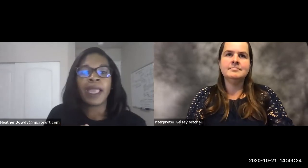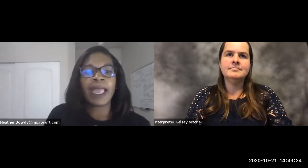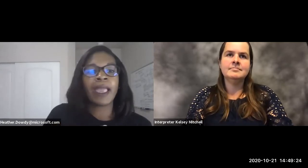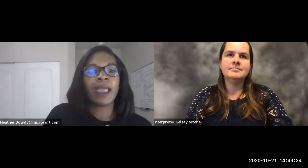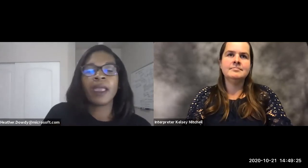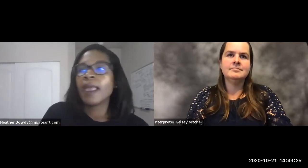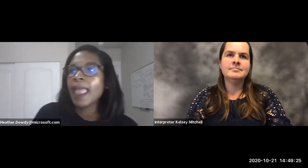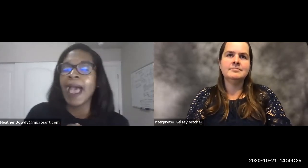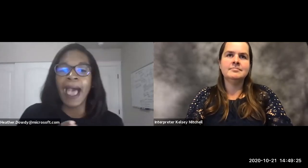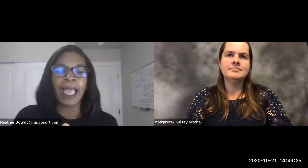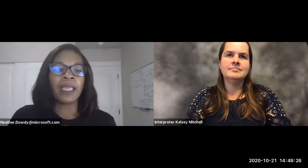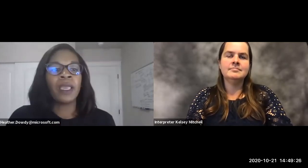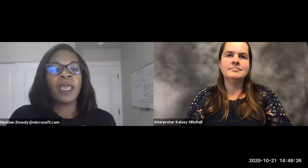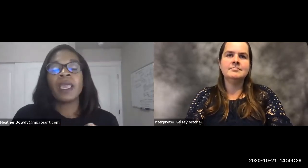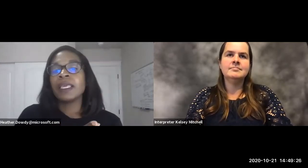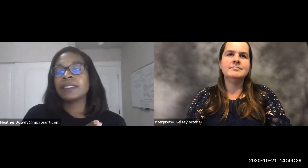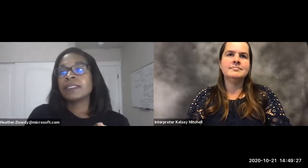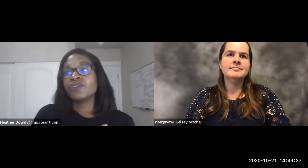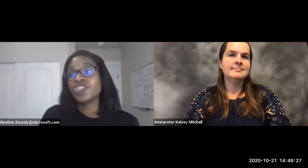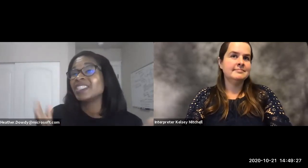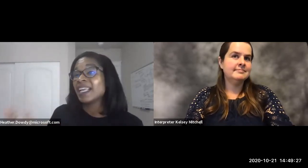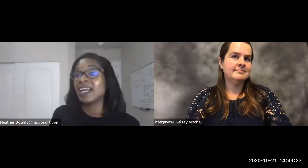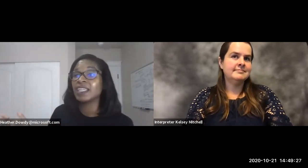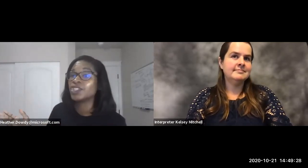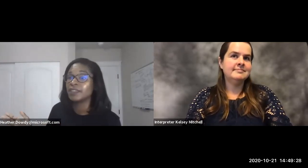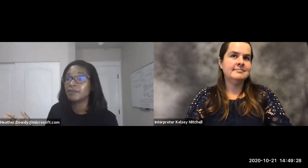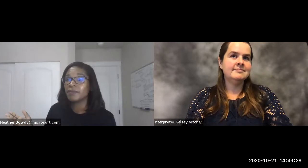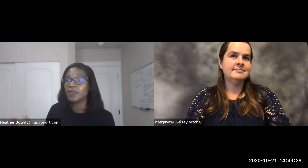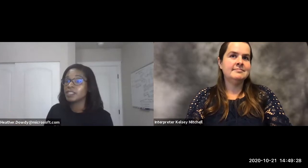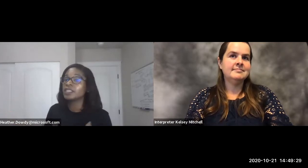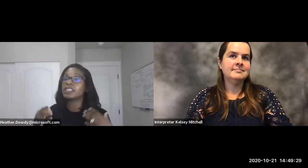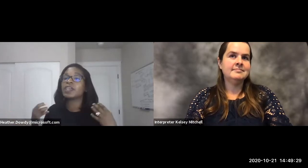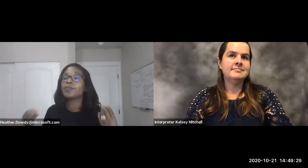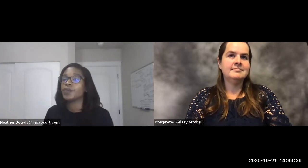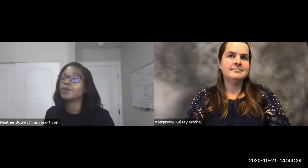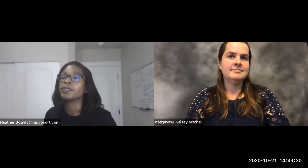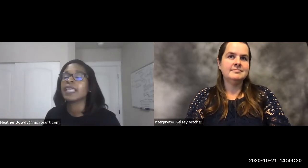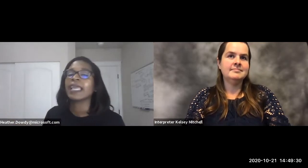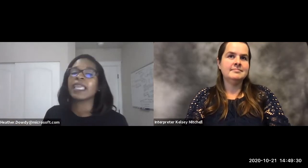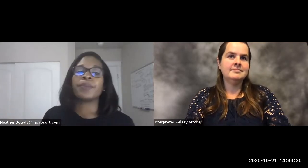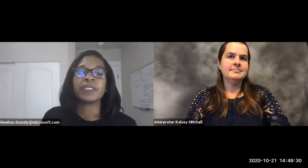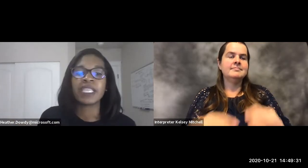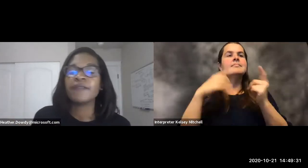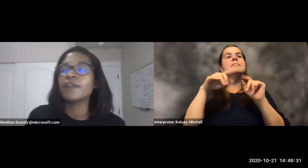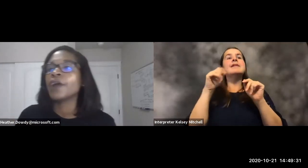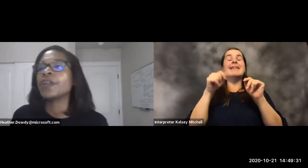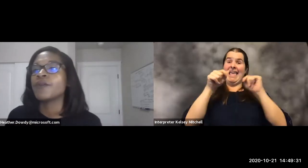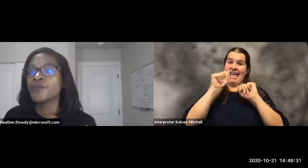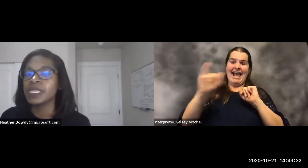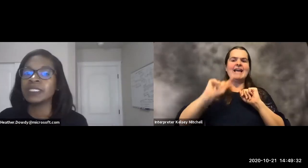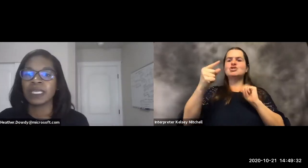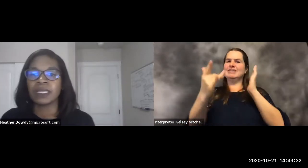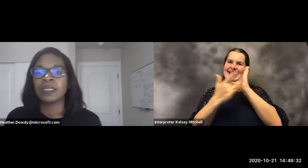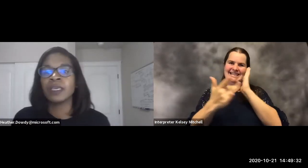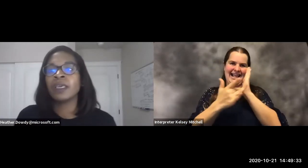So AI is just technology. It's computers that can perceive, learn,